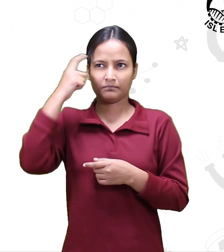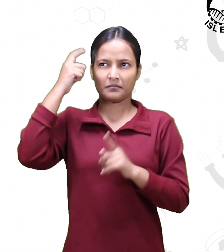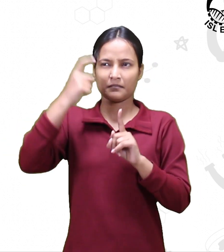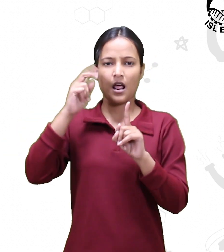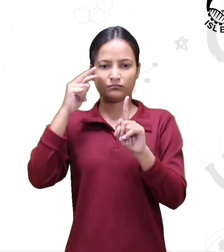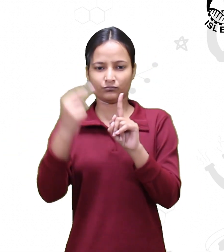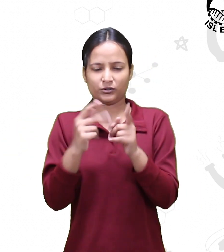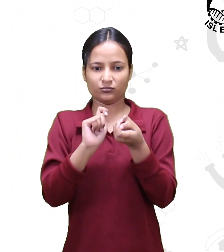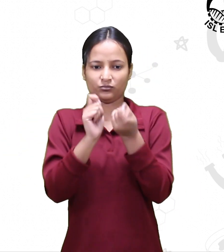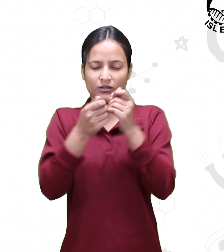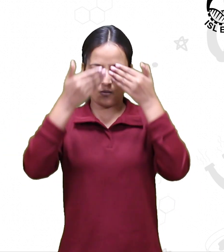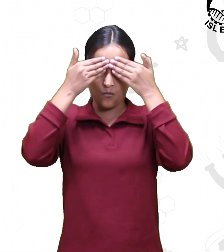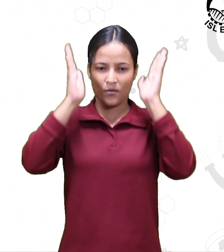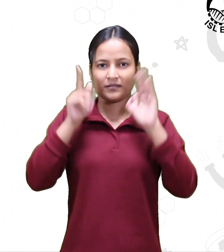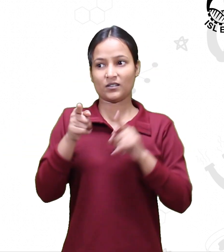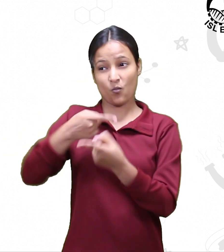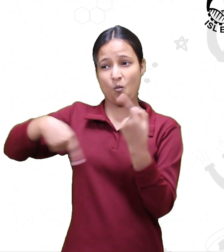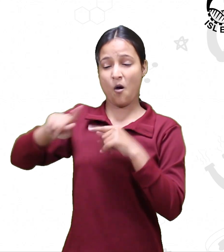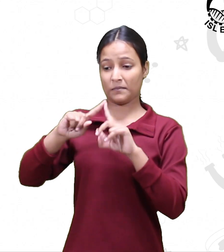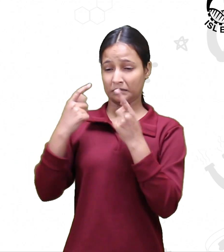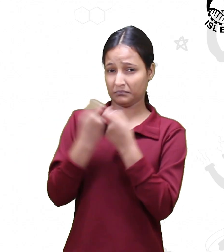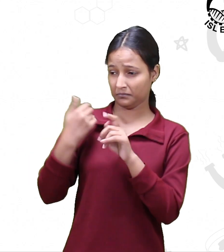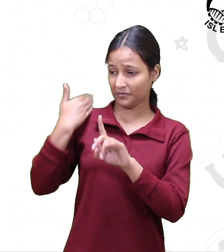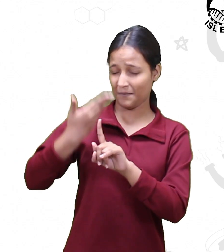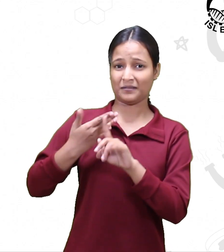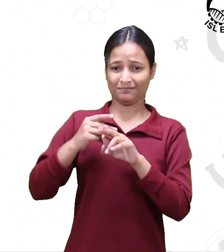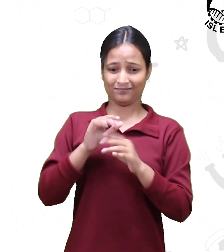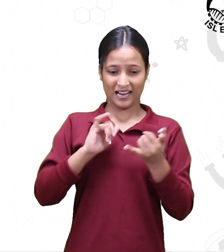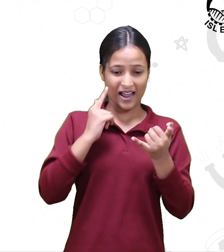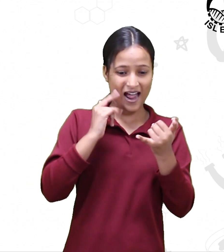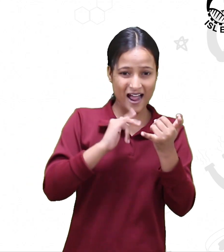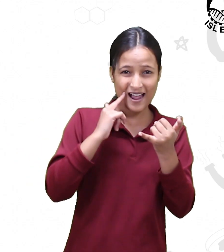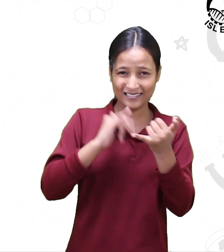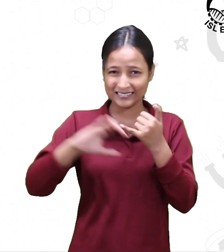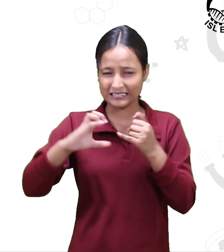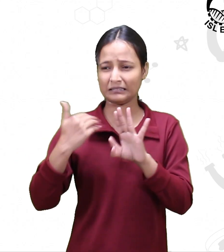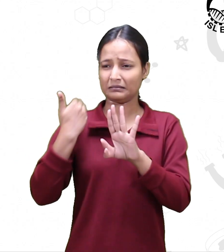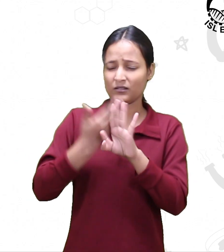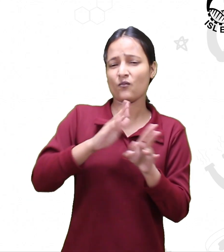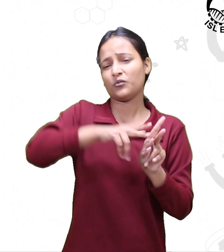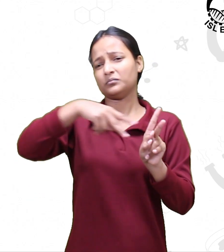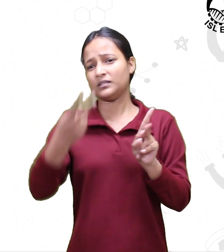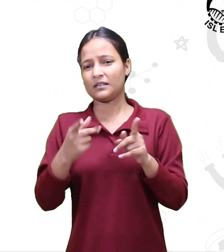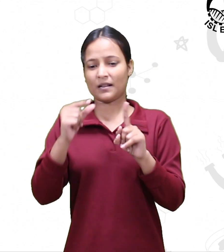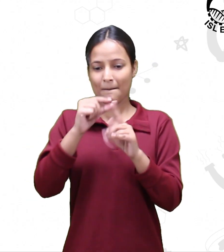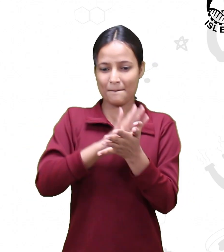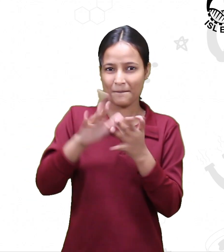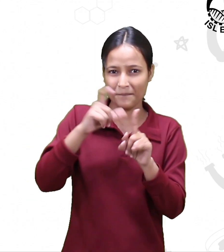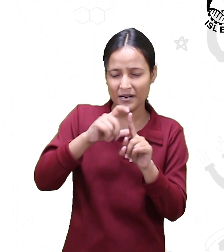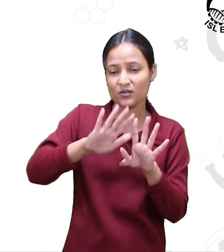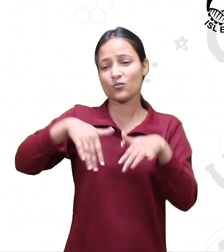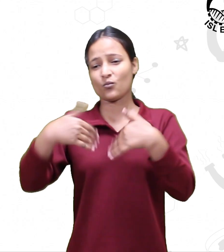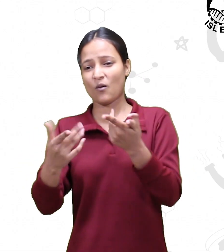intensely stimulating. So all of that has been very important. Even coming here, even in IISc,